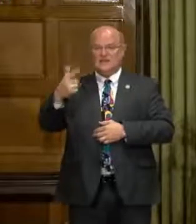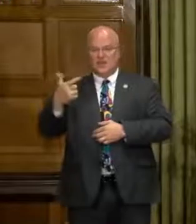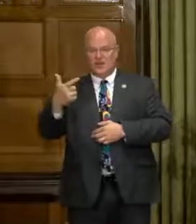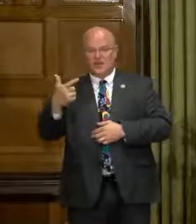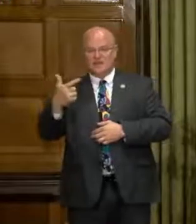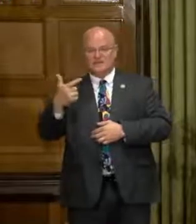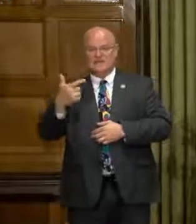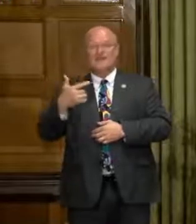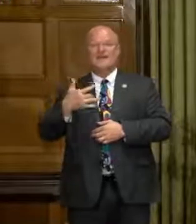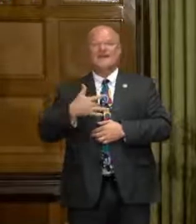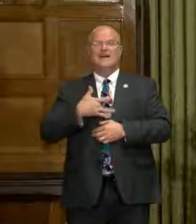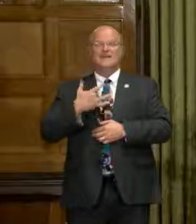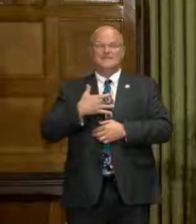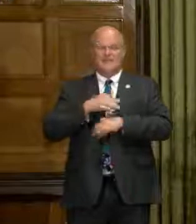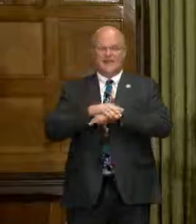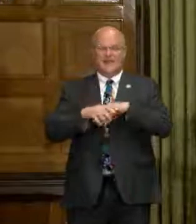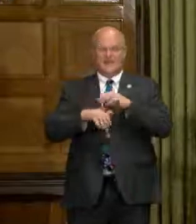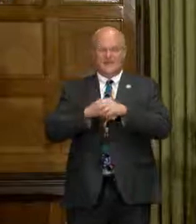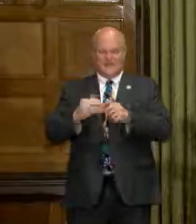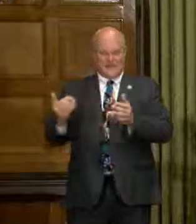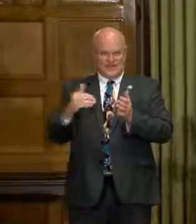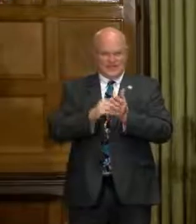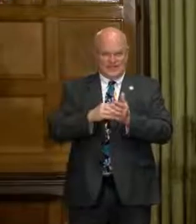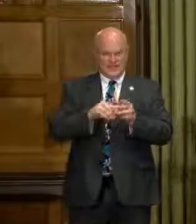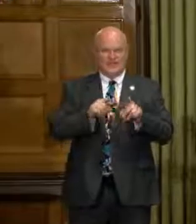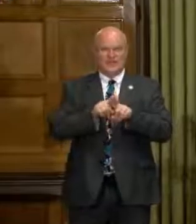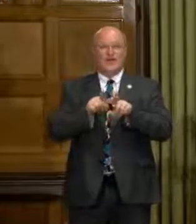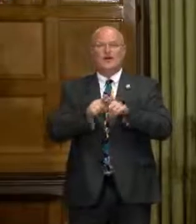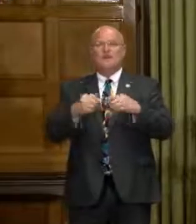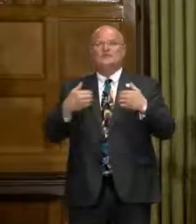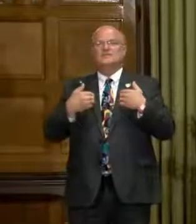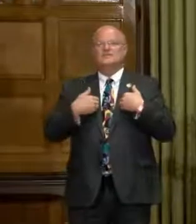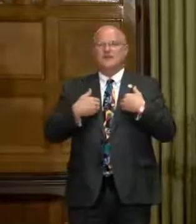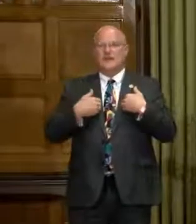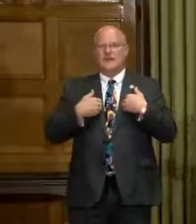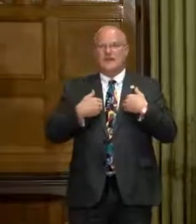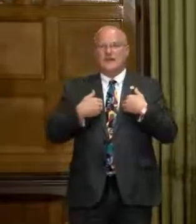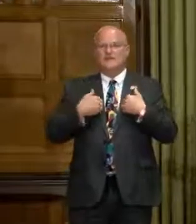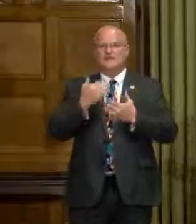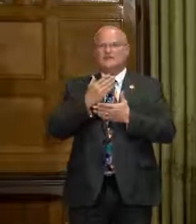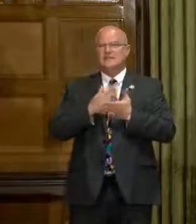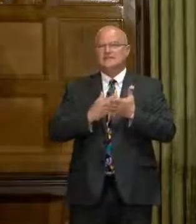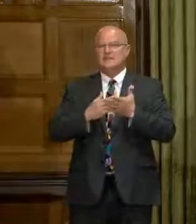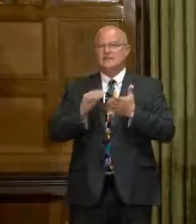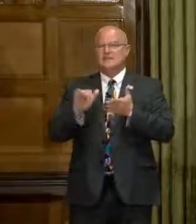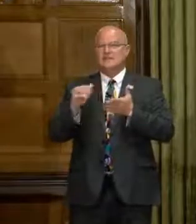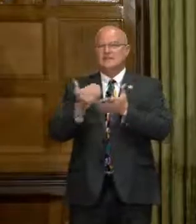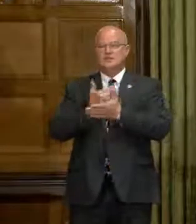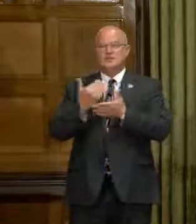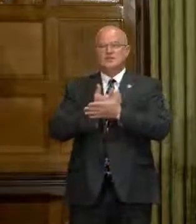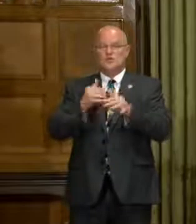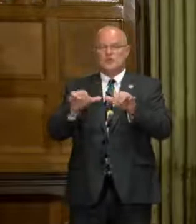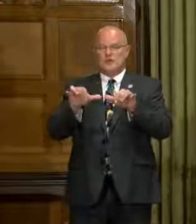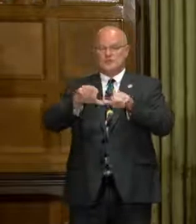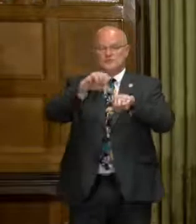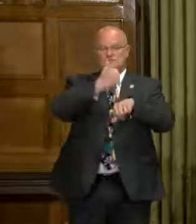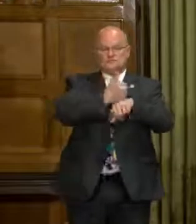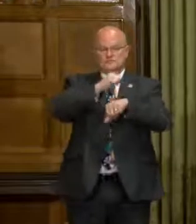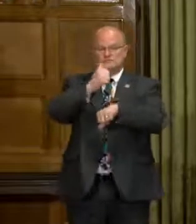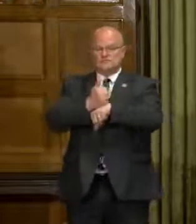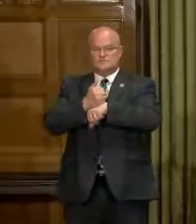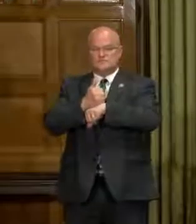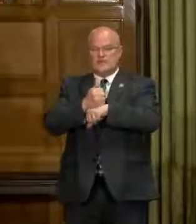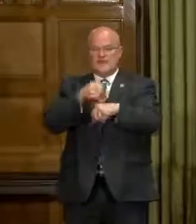will be that comfort level, and that we'll also have some of the new measures in place